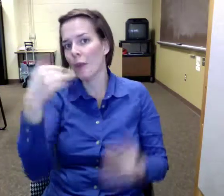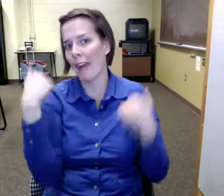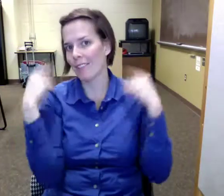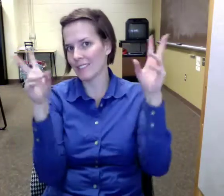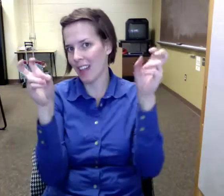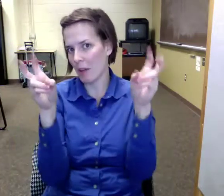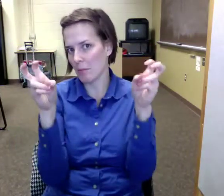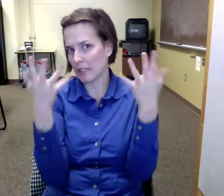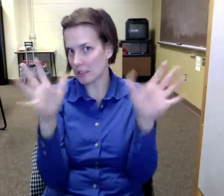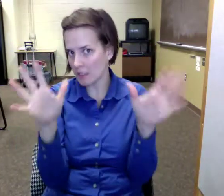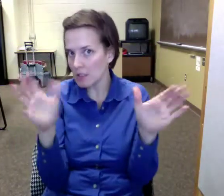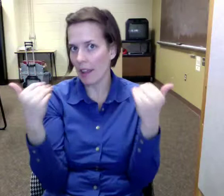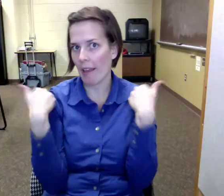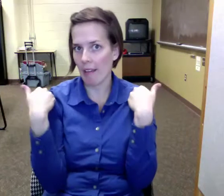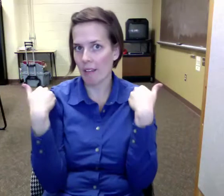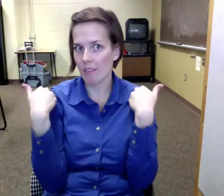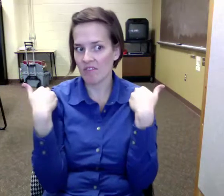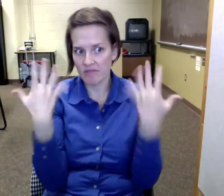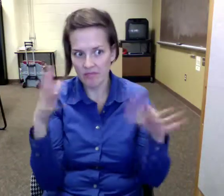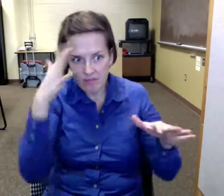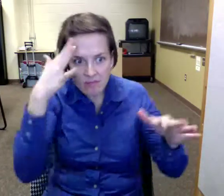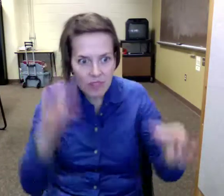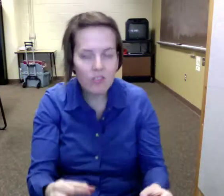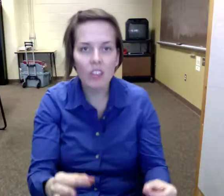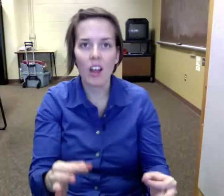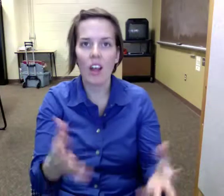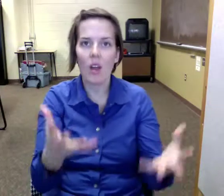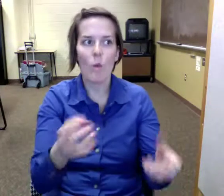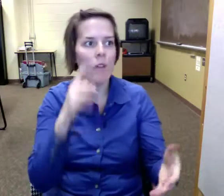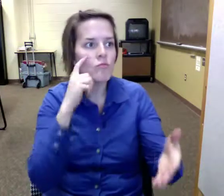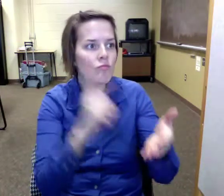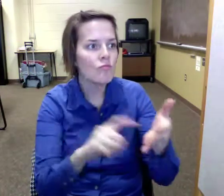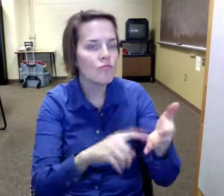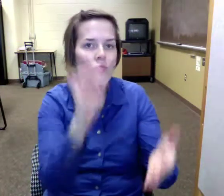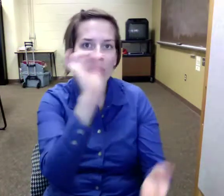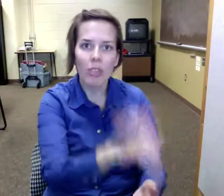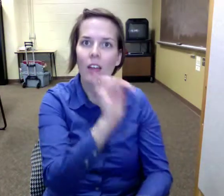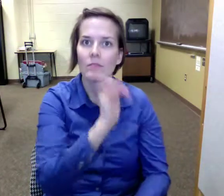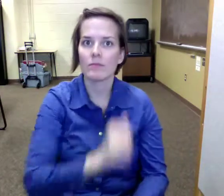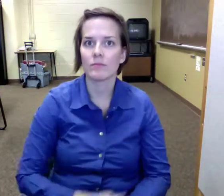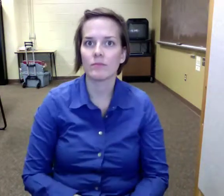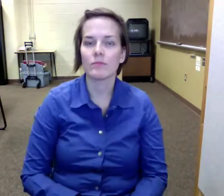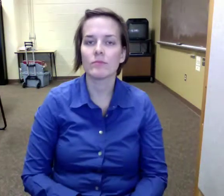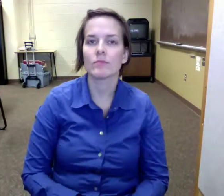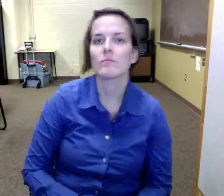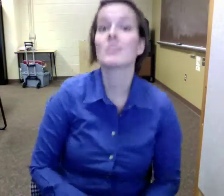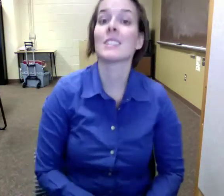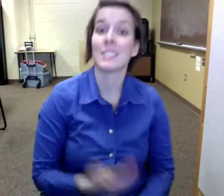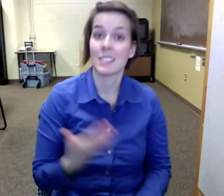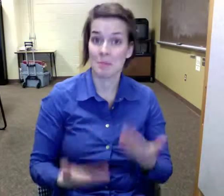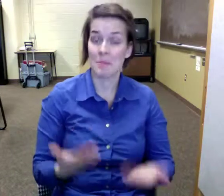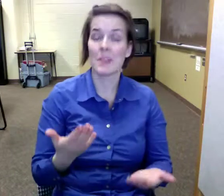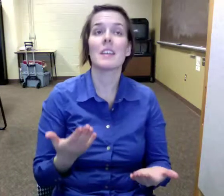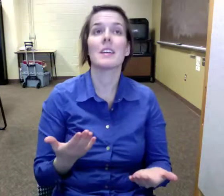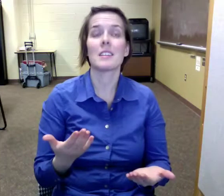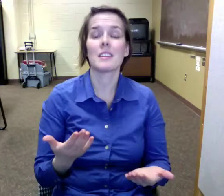have a topic that you've decided upon, a topic that you're going to research. And there are probably as many ways for deciding on a topic as there are